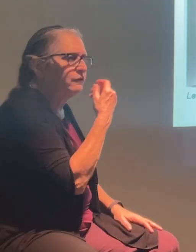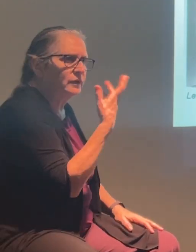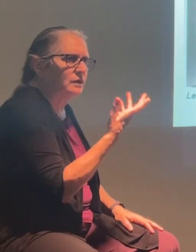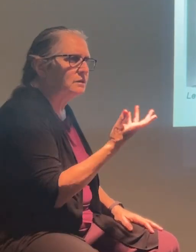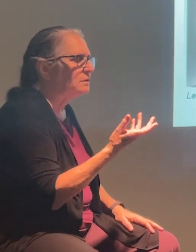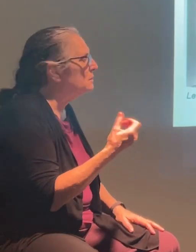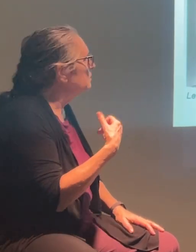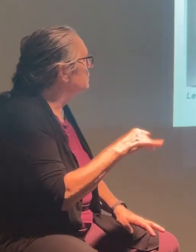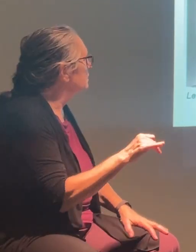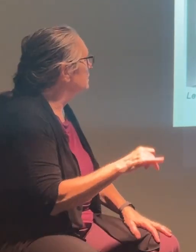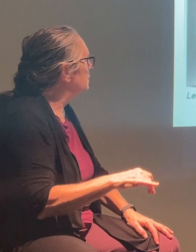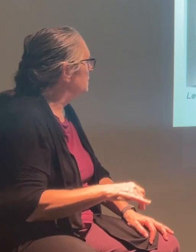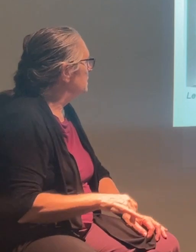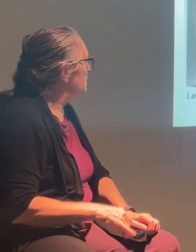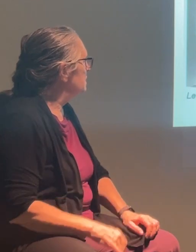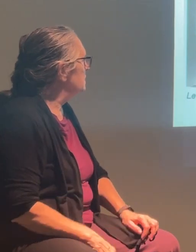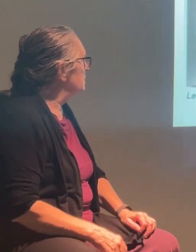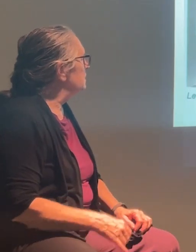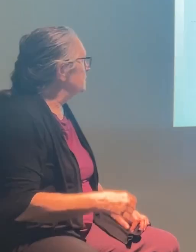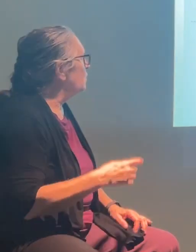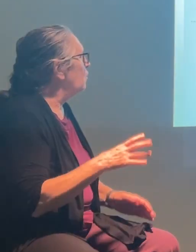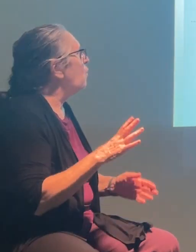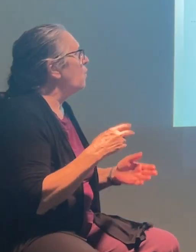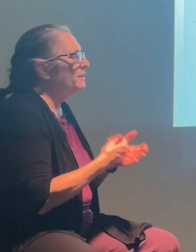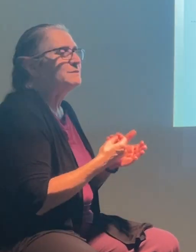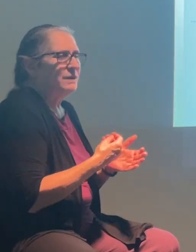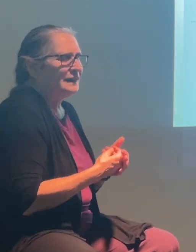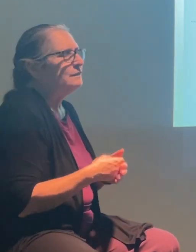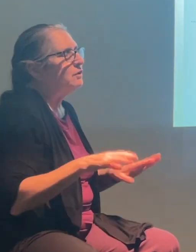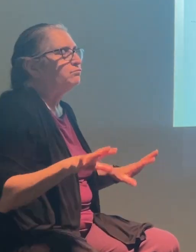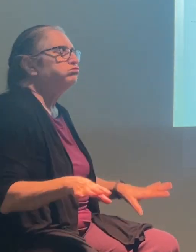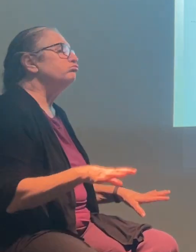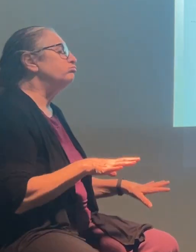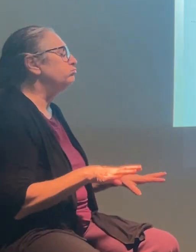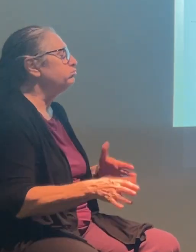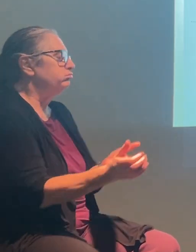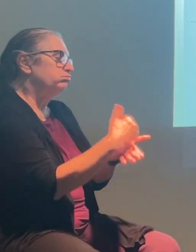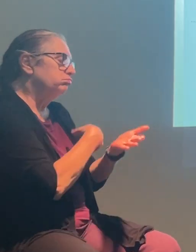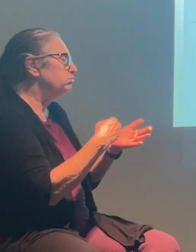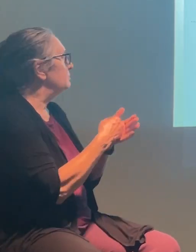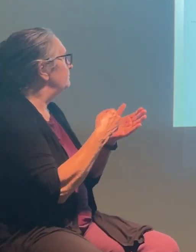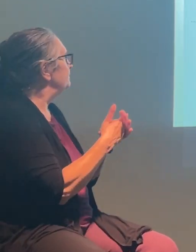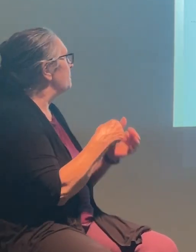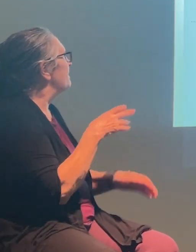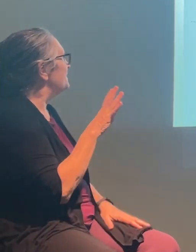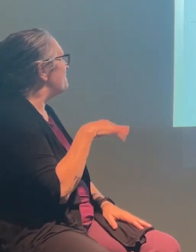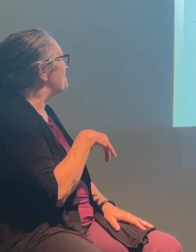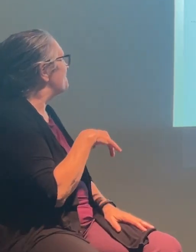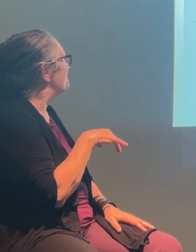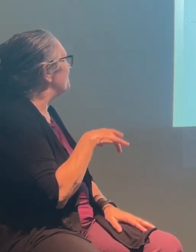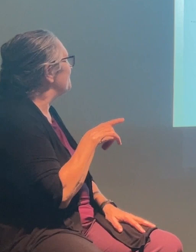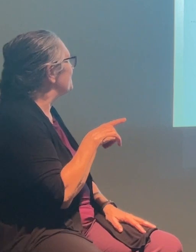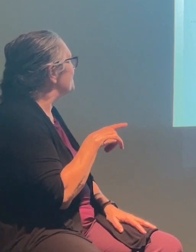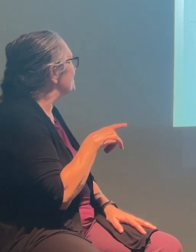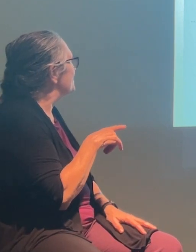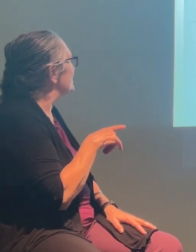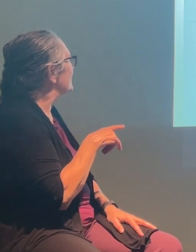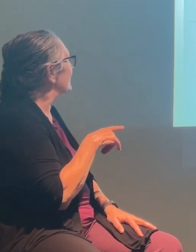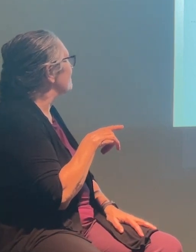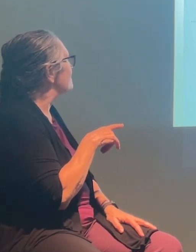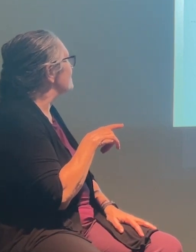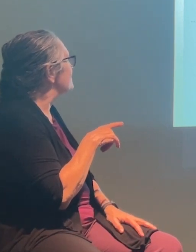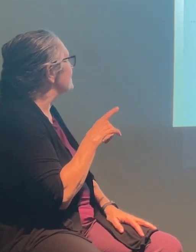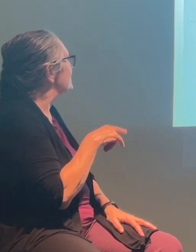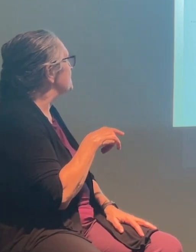1920s and 30s is when he made all of his money, and he was very relaxed about it. So we're finishing. So Curator. He was a